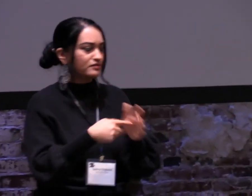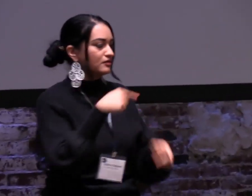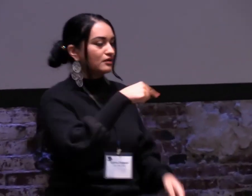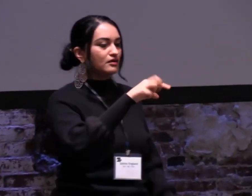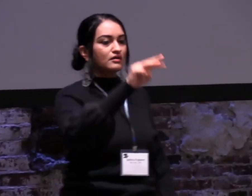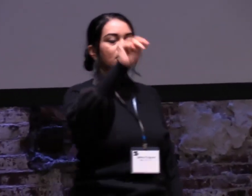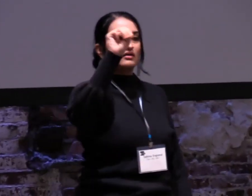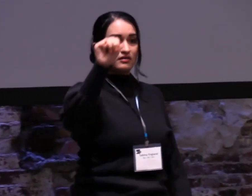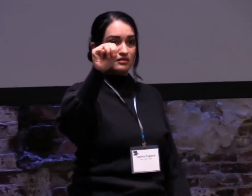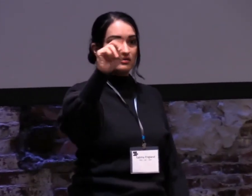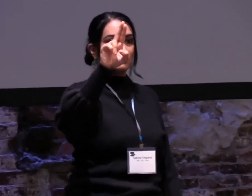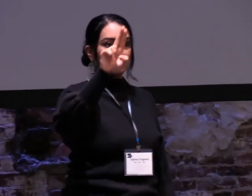It's a meditative gesture.